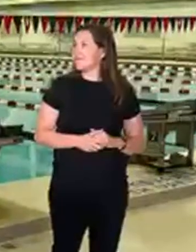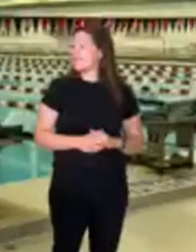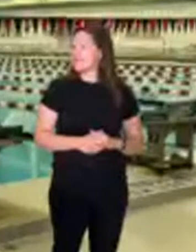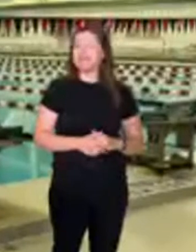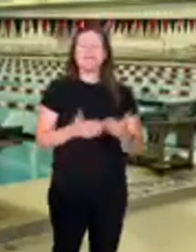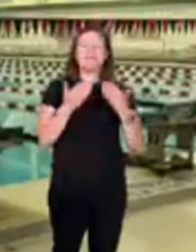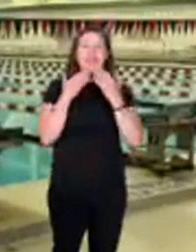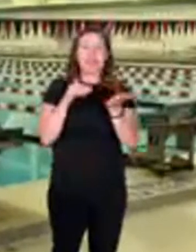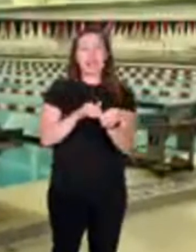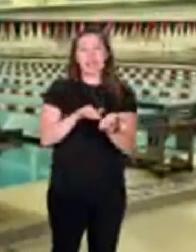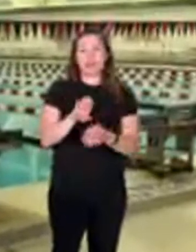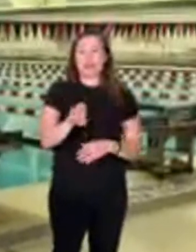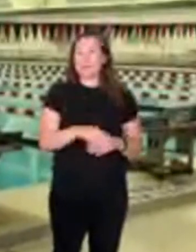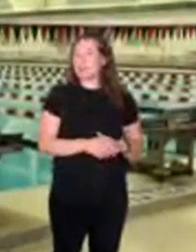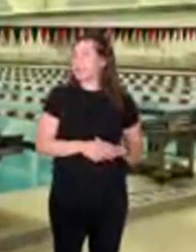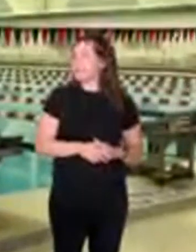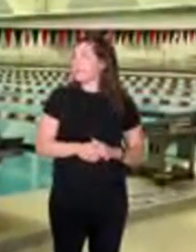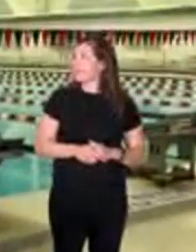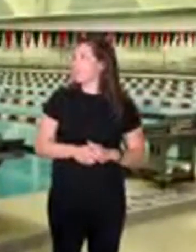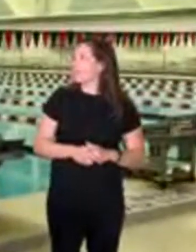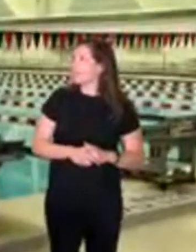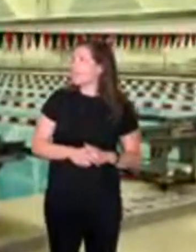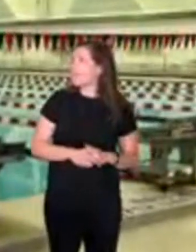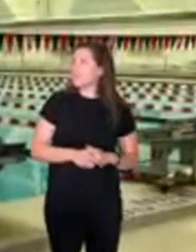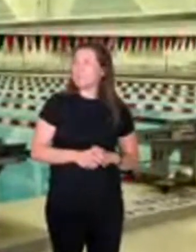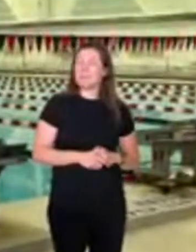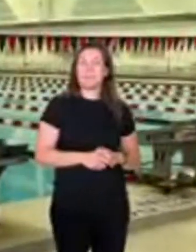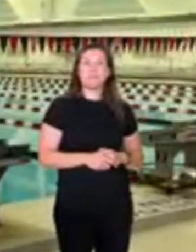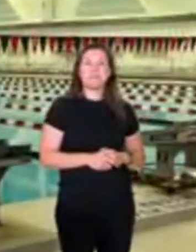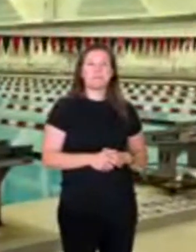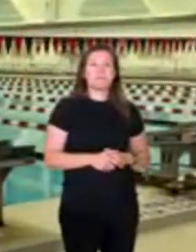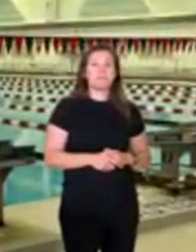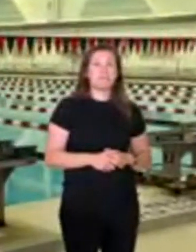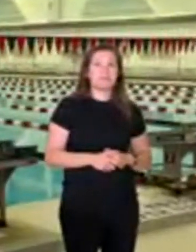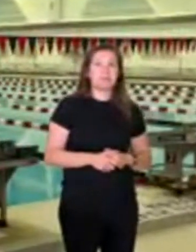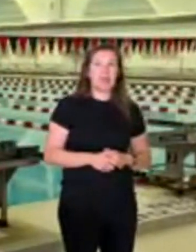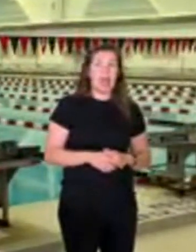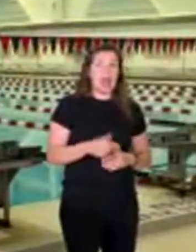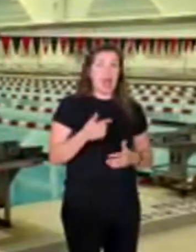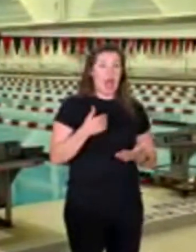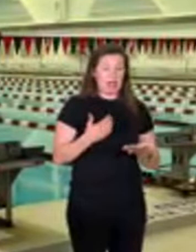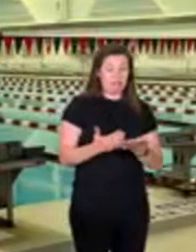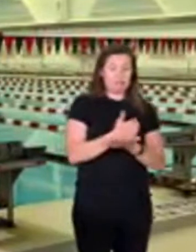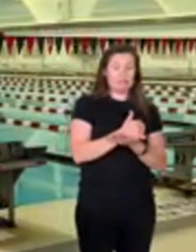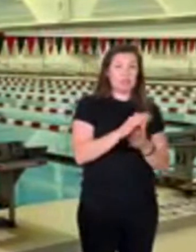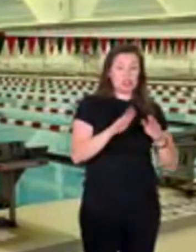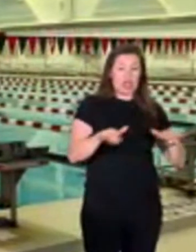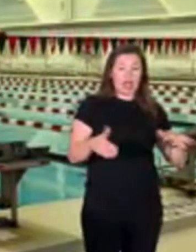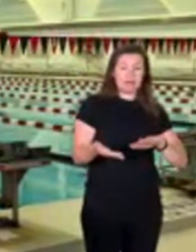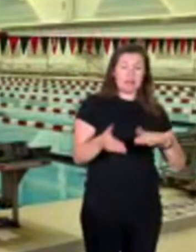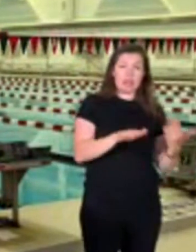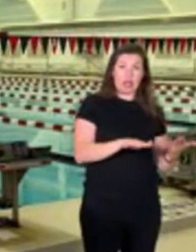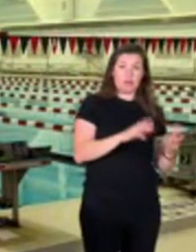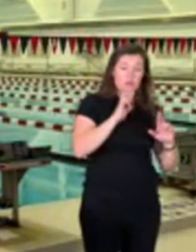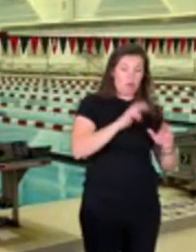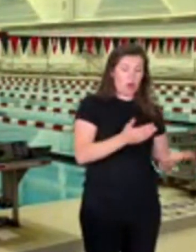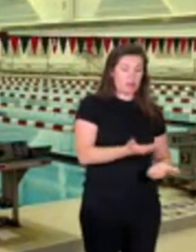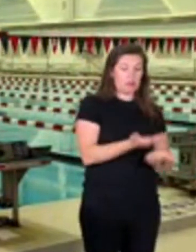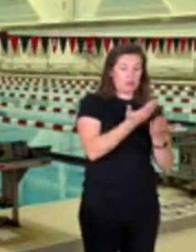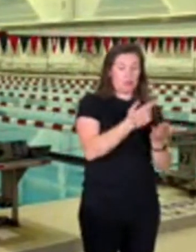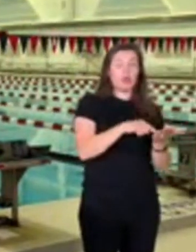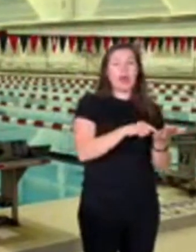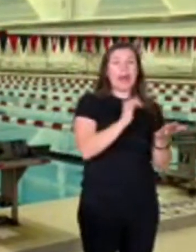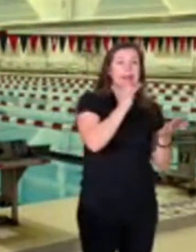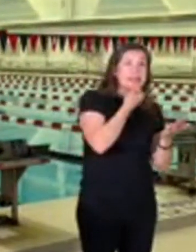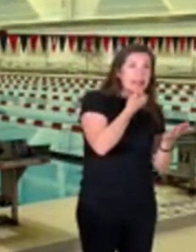Thank you, Dr. B. I get child fatality reports of all accidental or